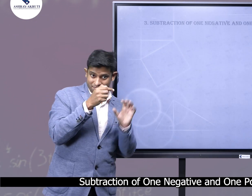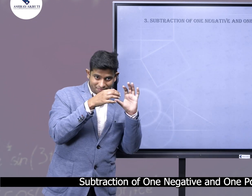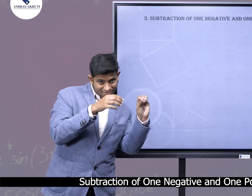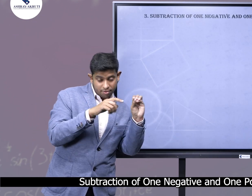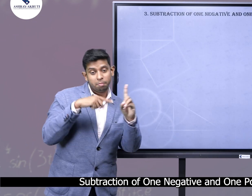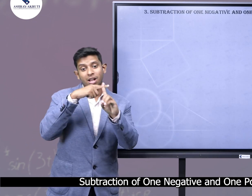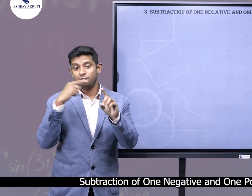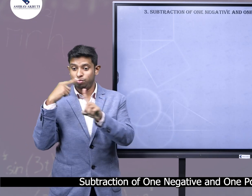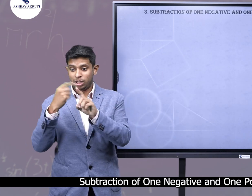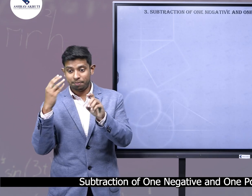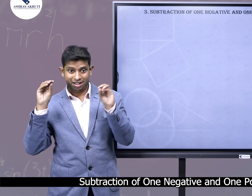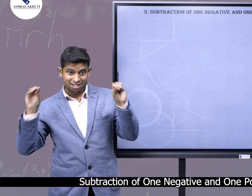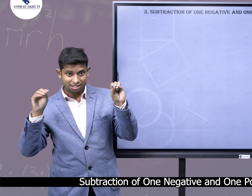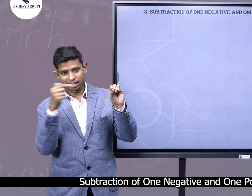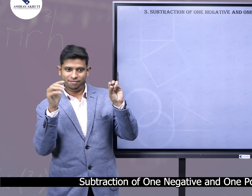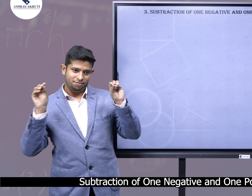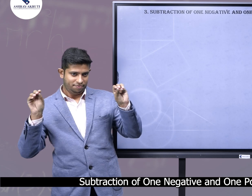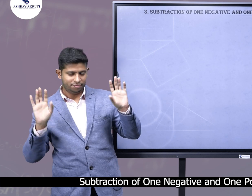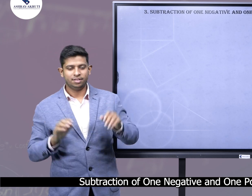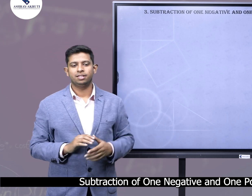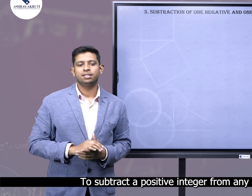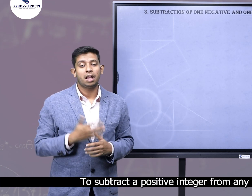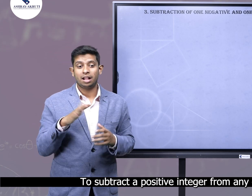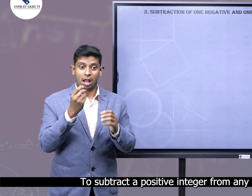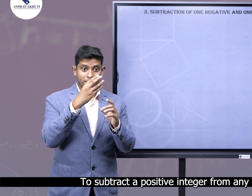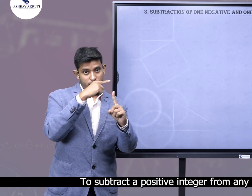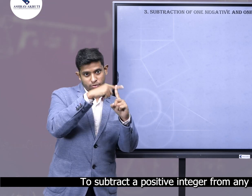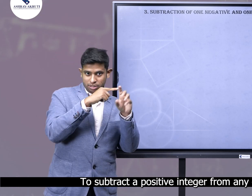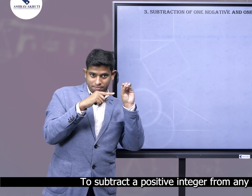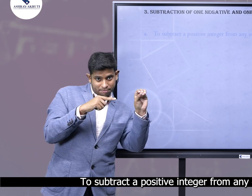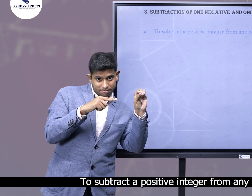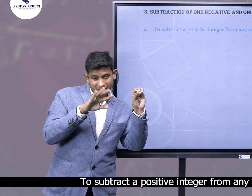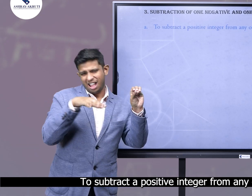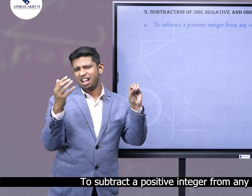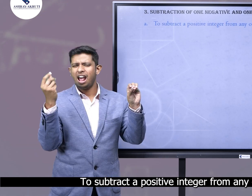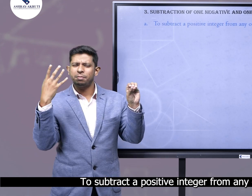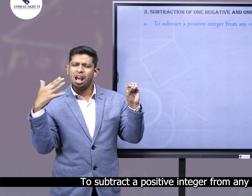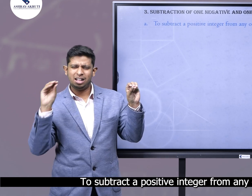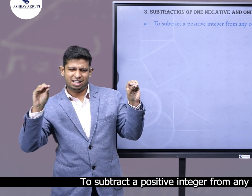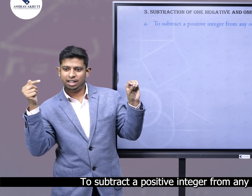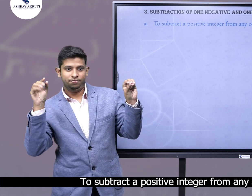Subtraction of one negative and one positive integer. To subtract a positive integer from any other integer.